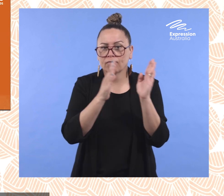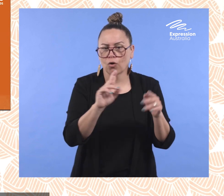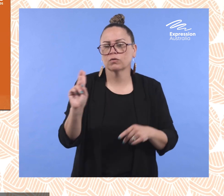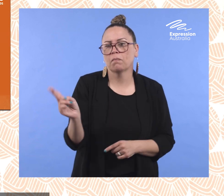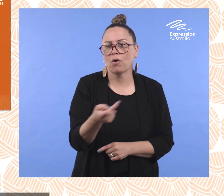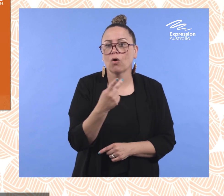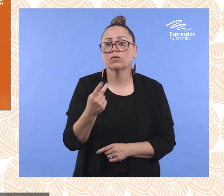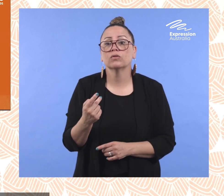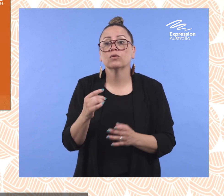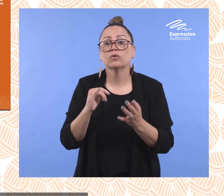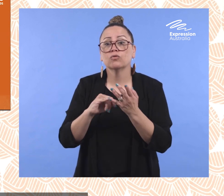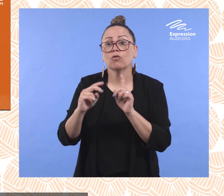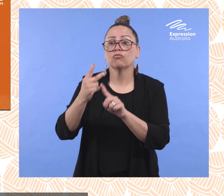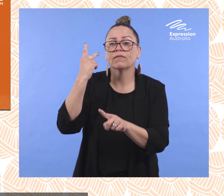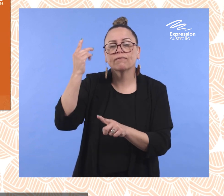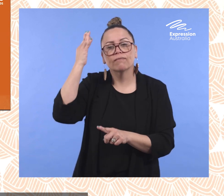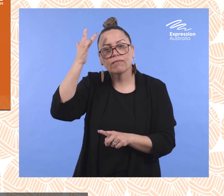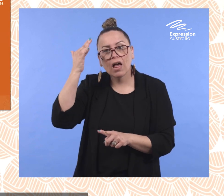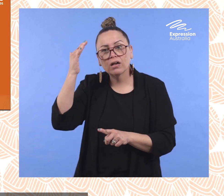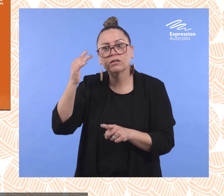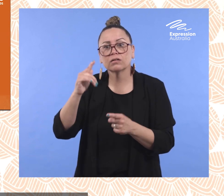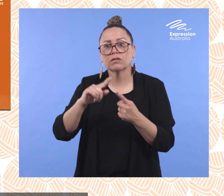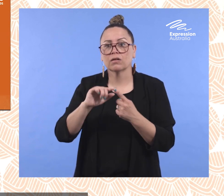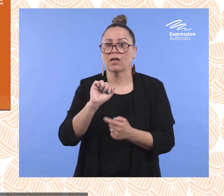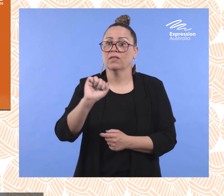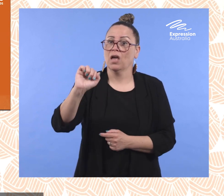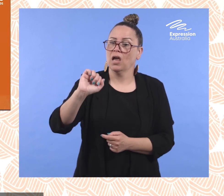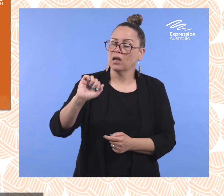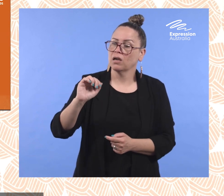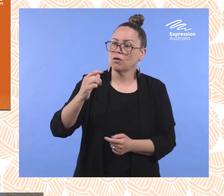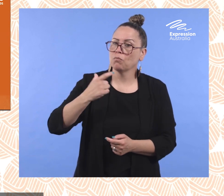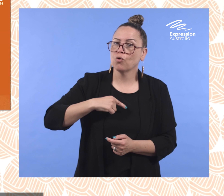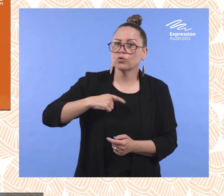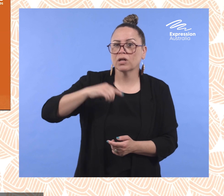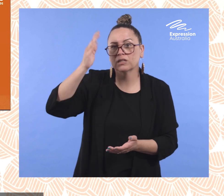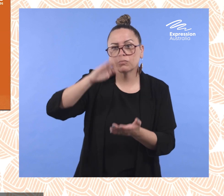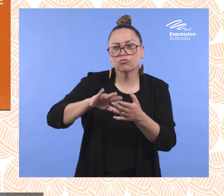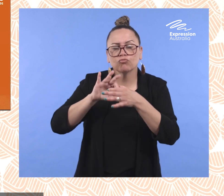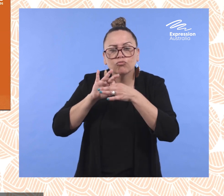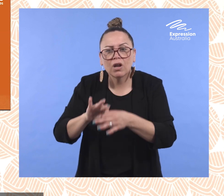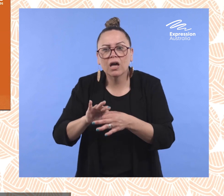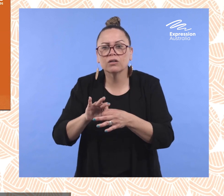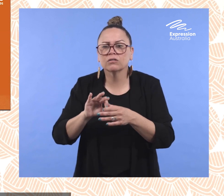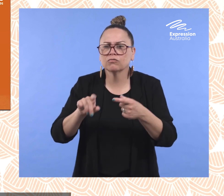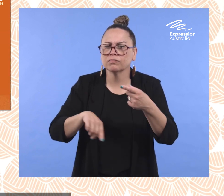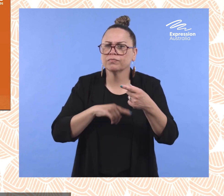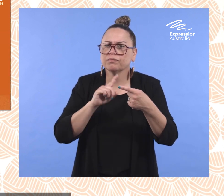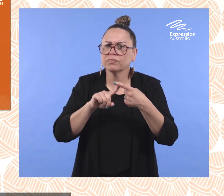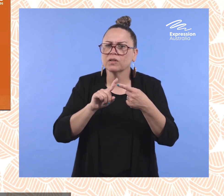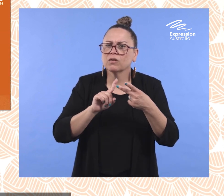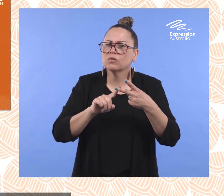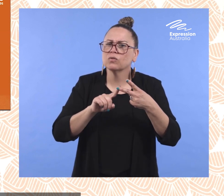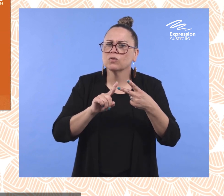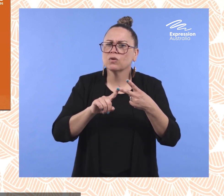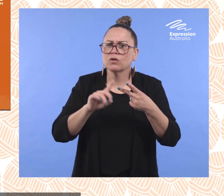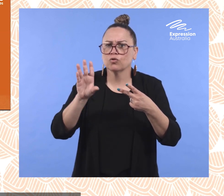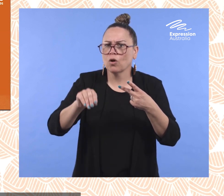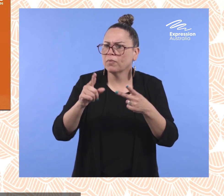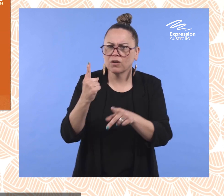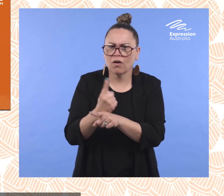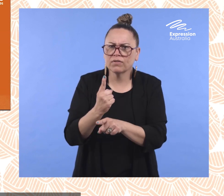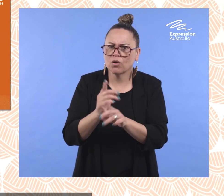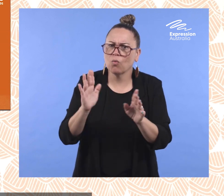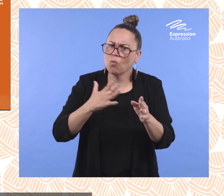But reflect, relate, so that's their experience. So relate, again, I didn't want to say anything that shut